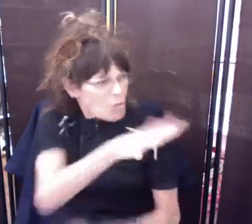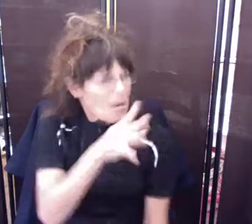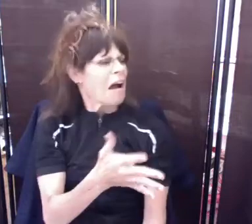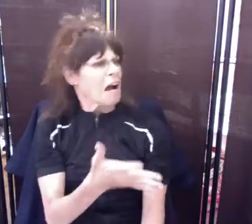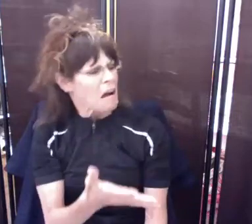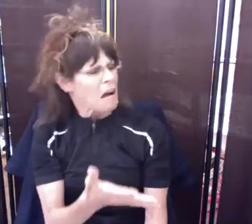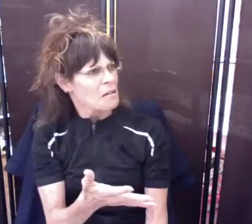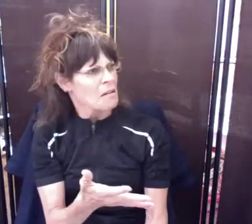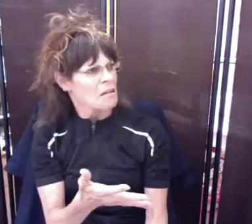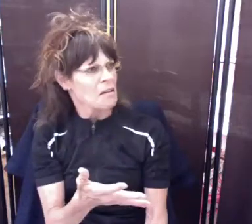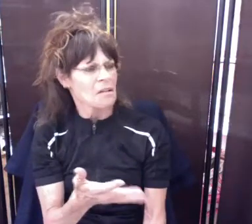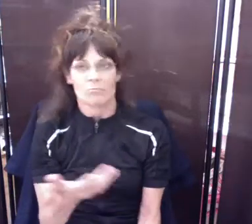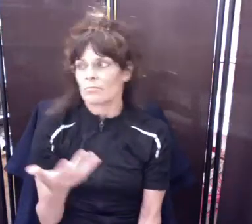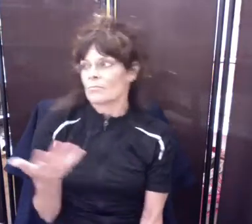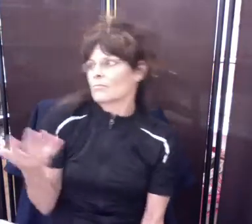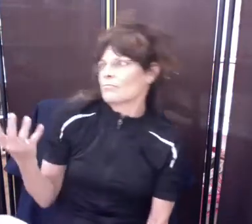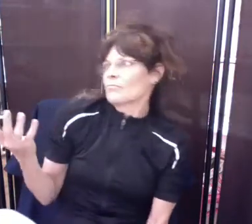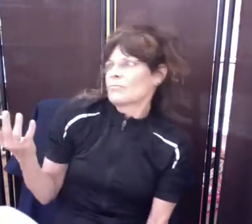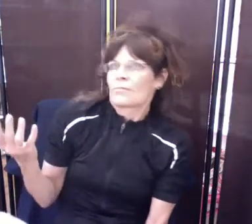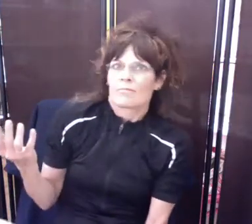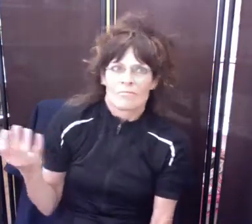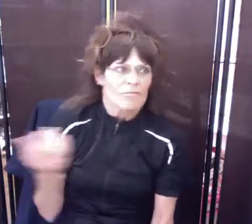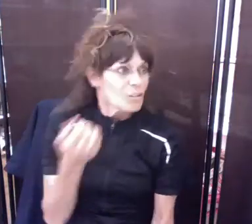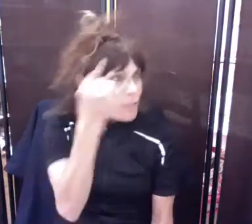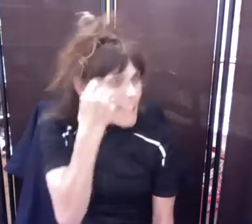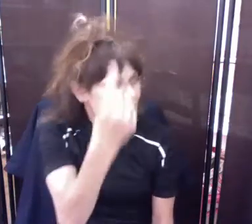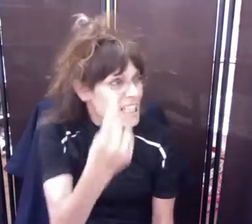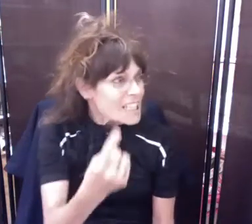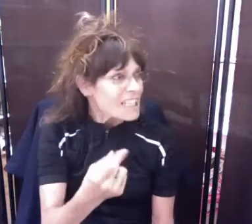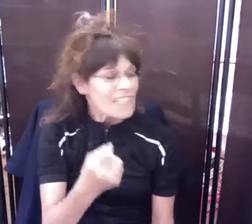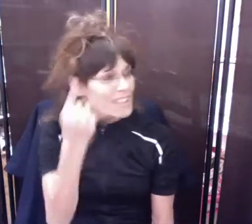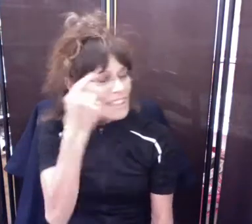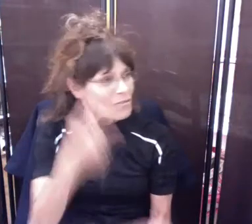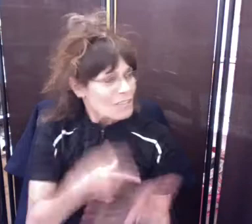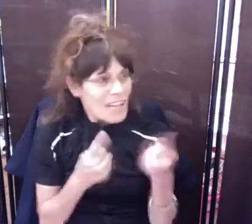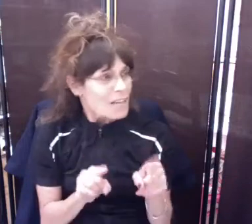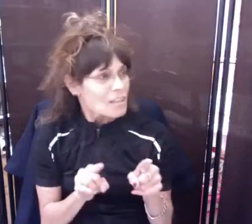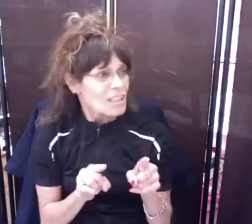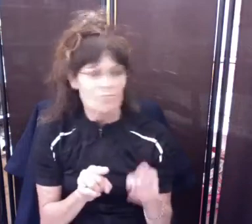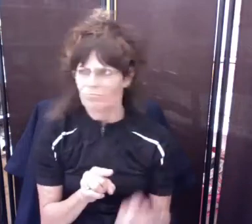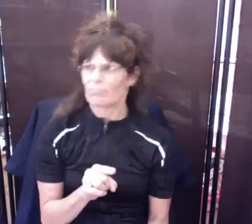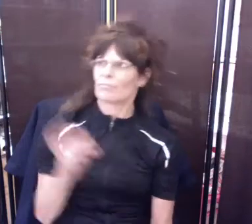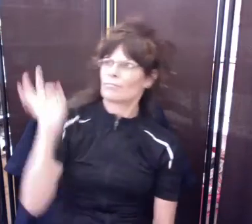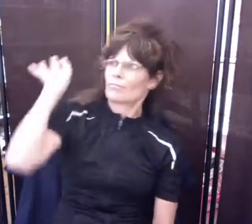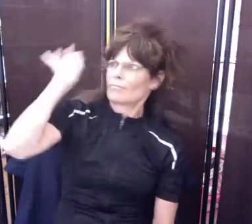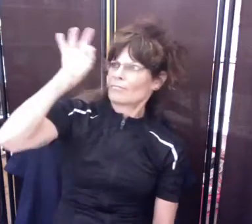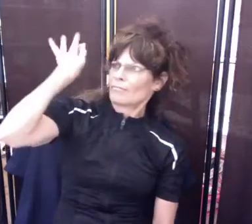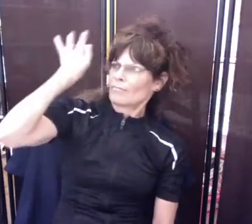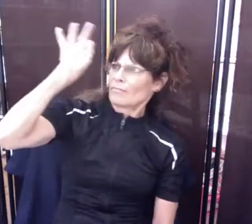Like, don't you see what's going on here? And I just would not have